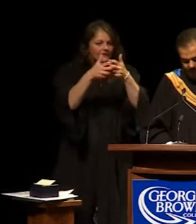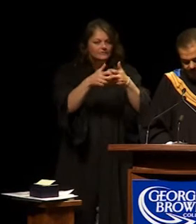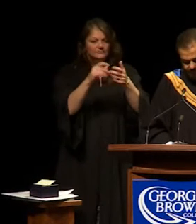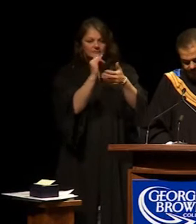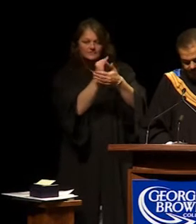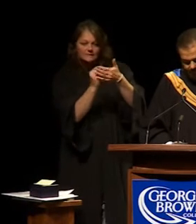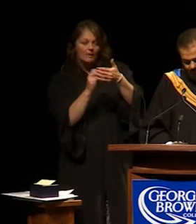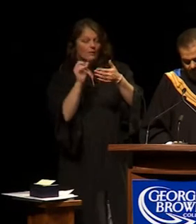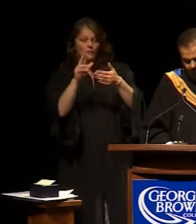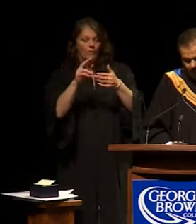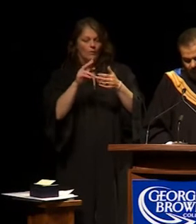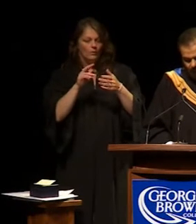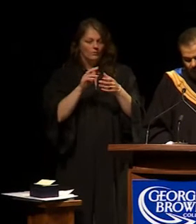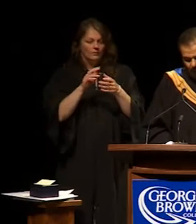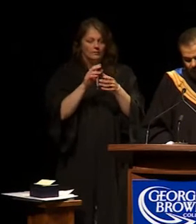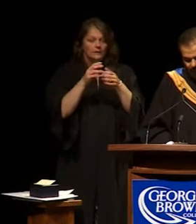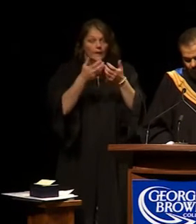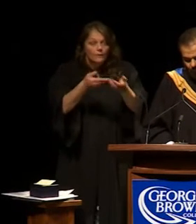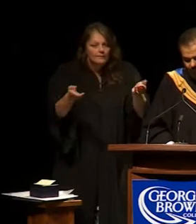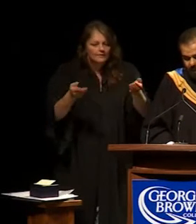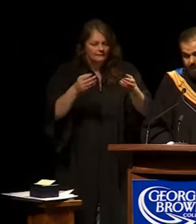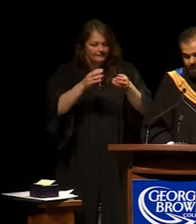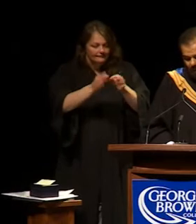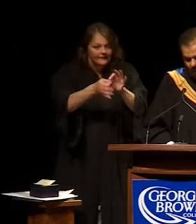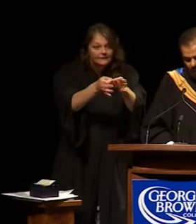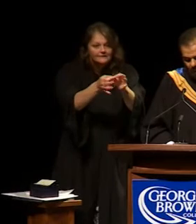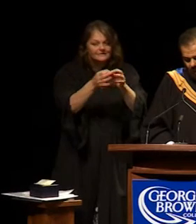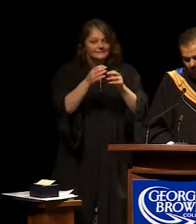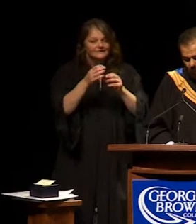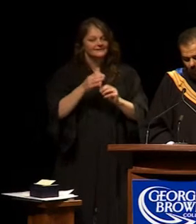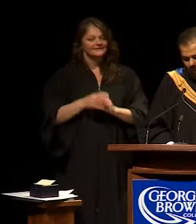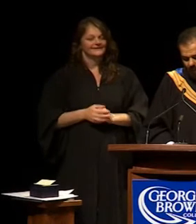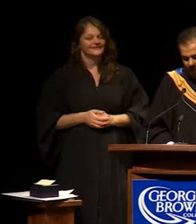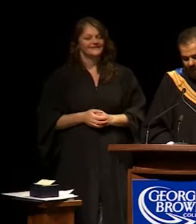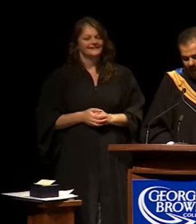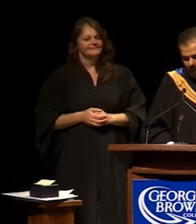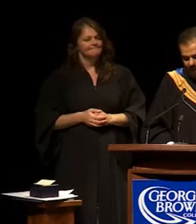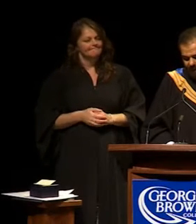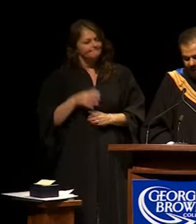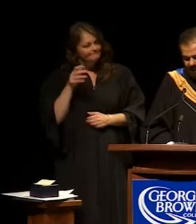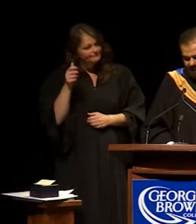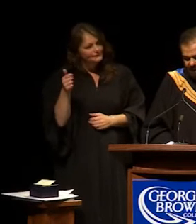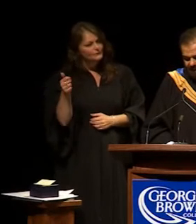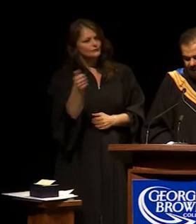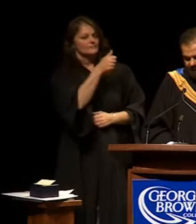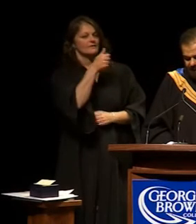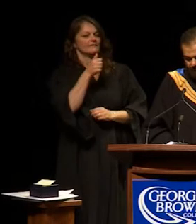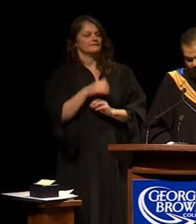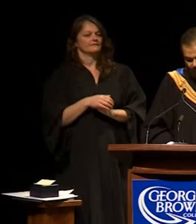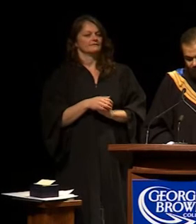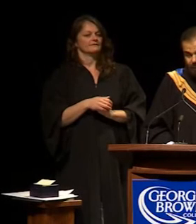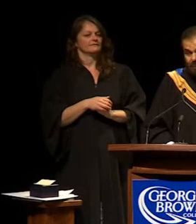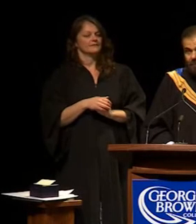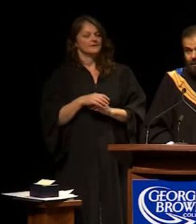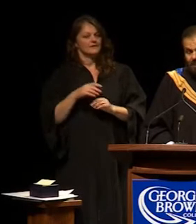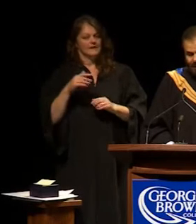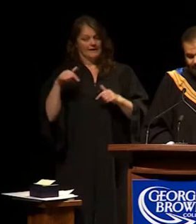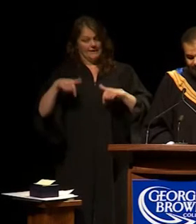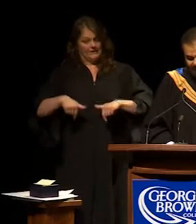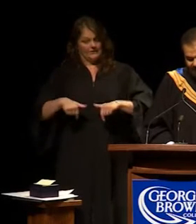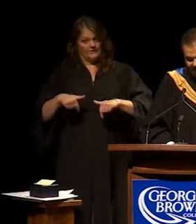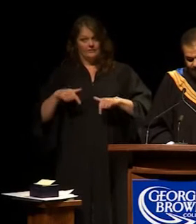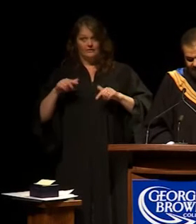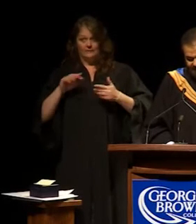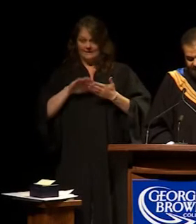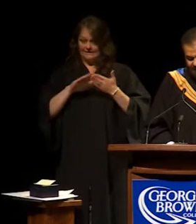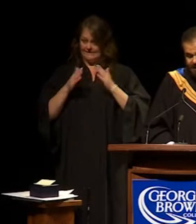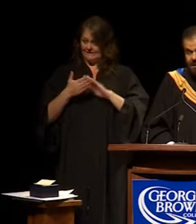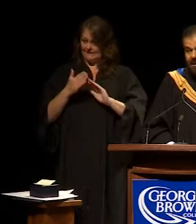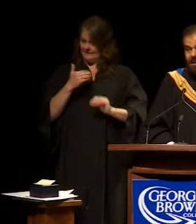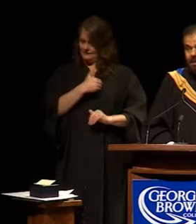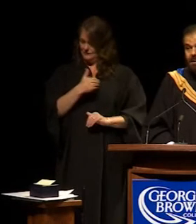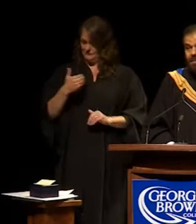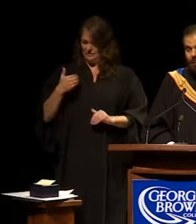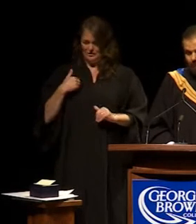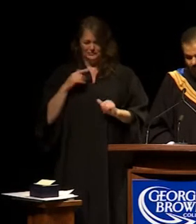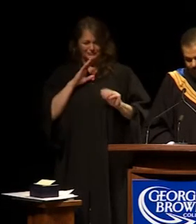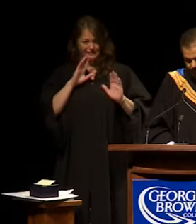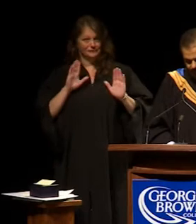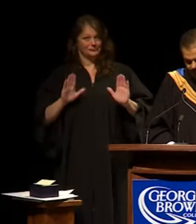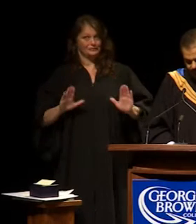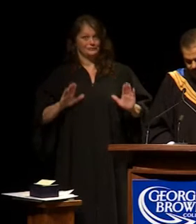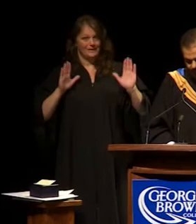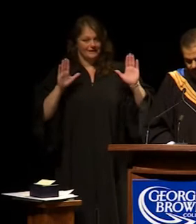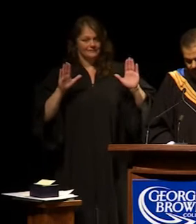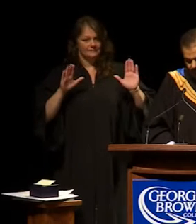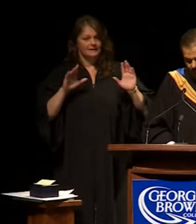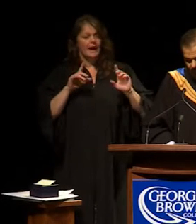equipment. You are the one who will make our great city, Toronto, be the best city in the